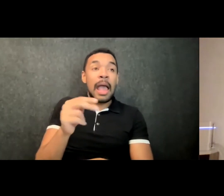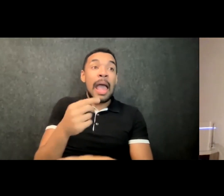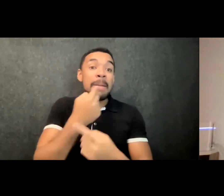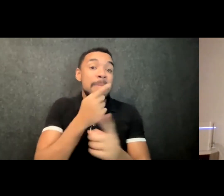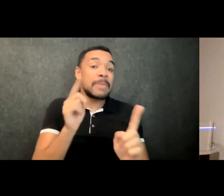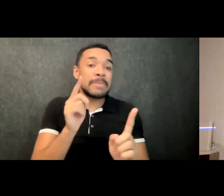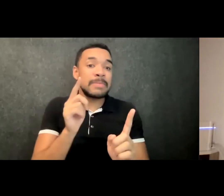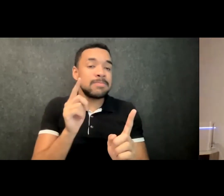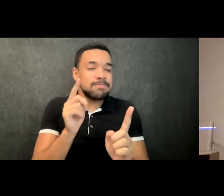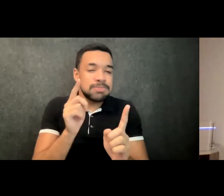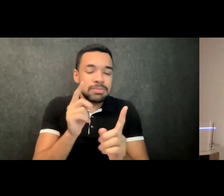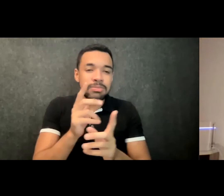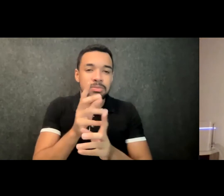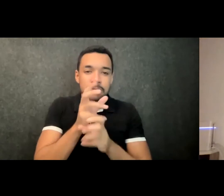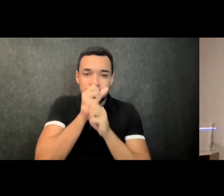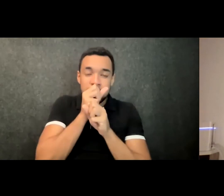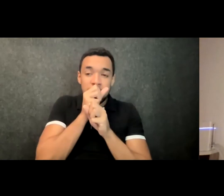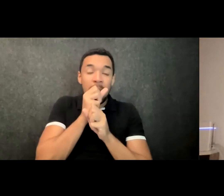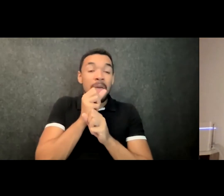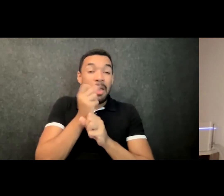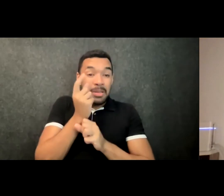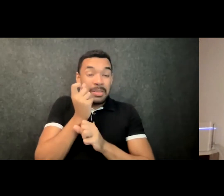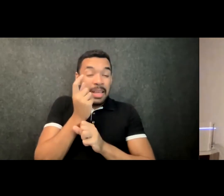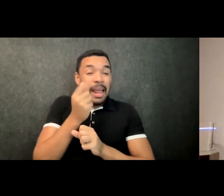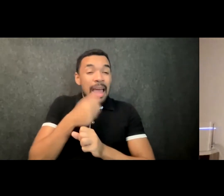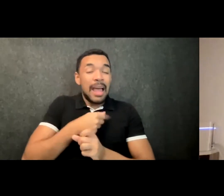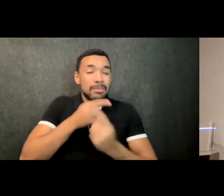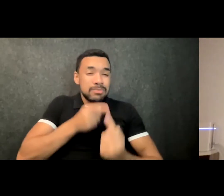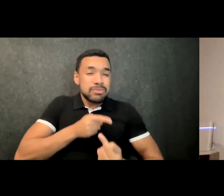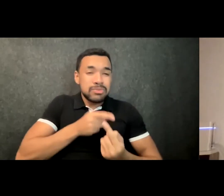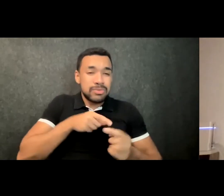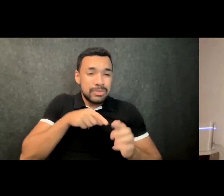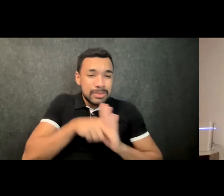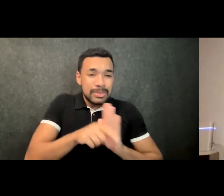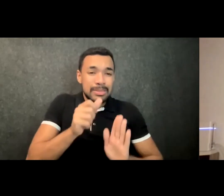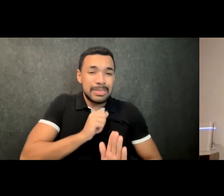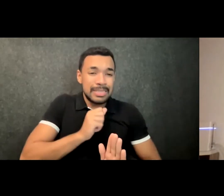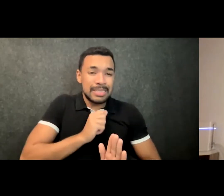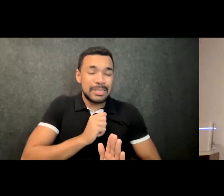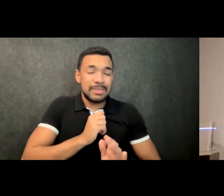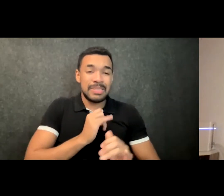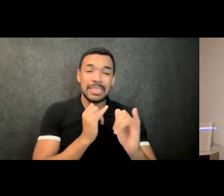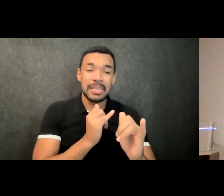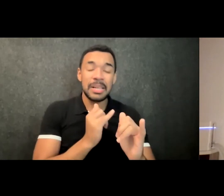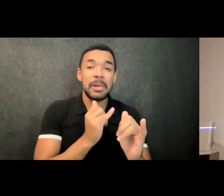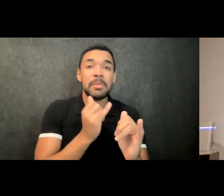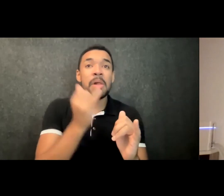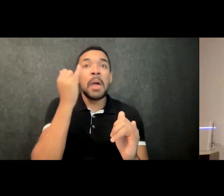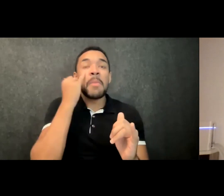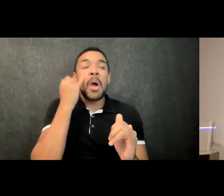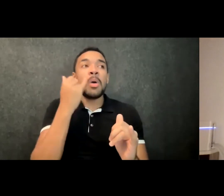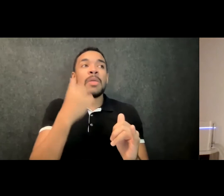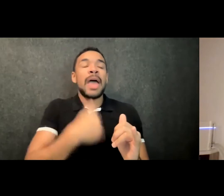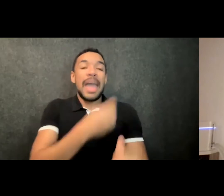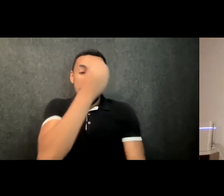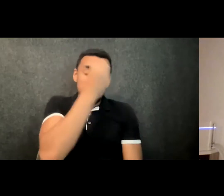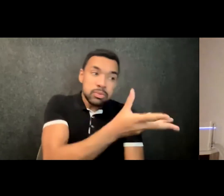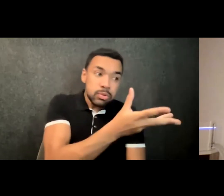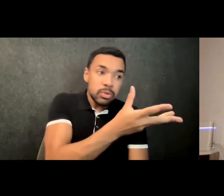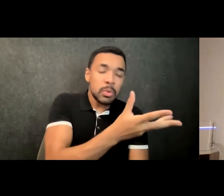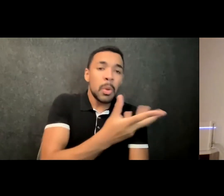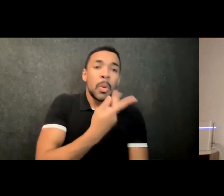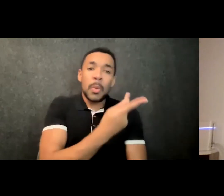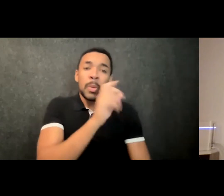too. If he'd known he was in that dark free fall with me, we could have held on to each other. If